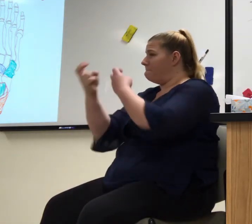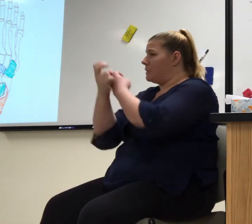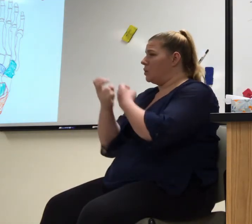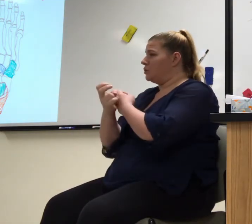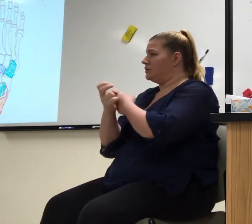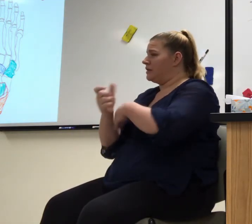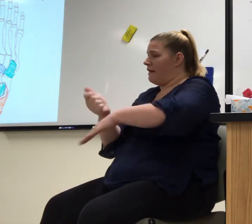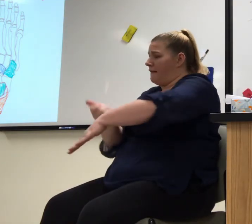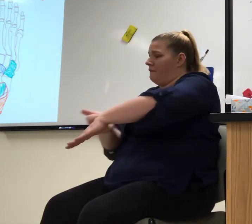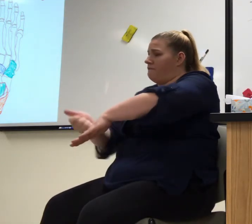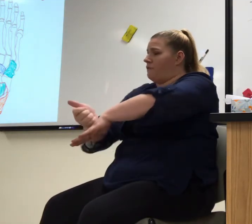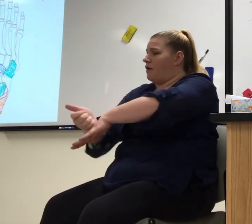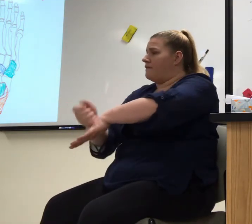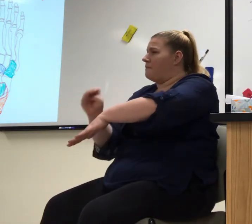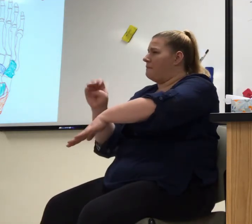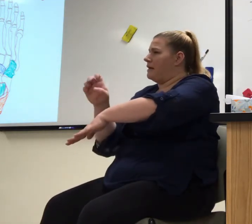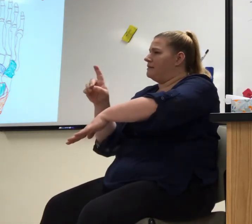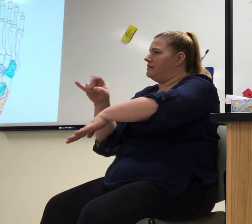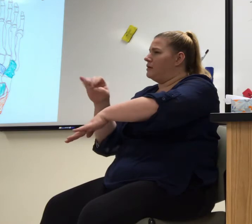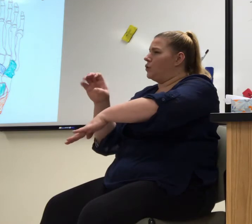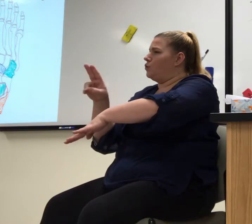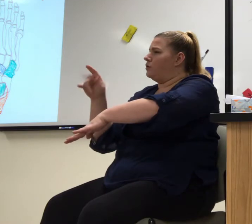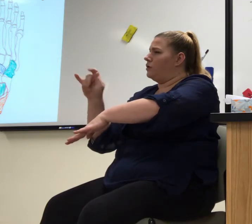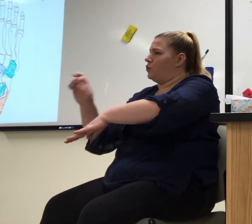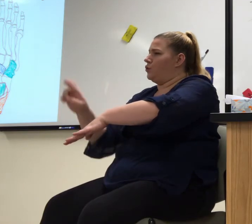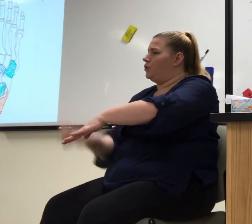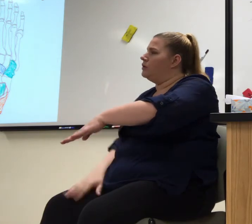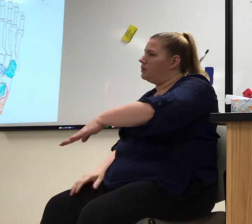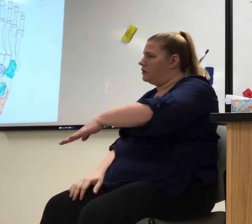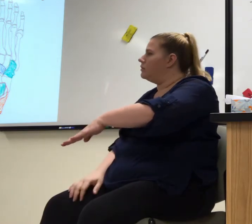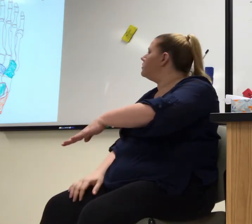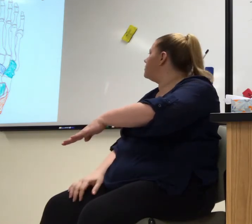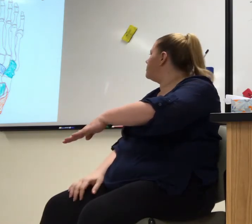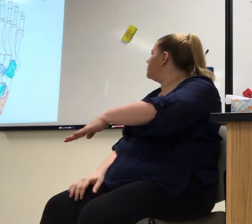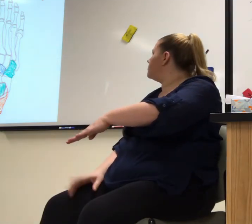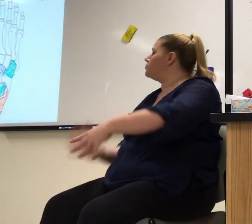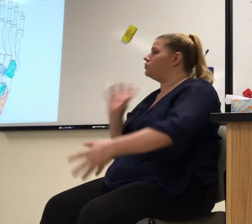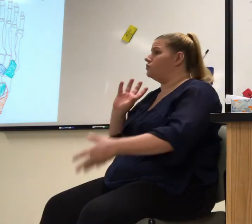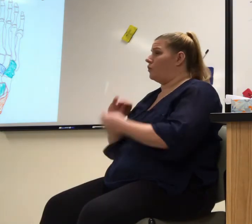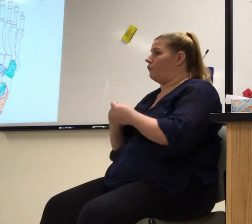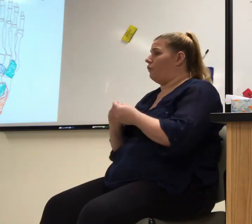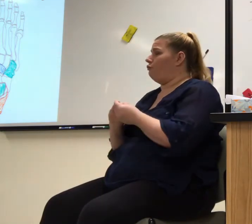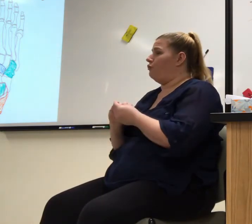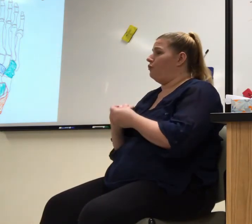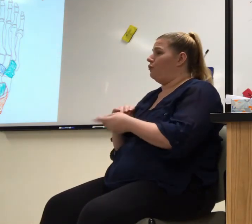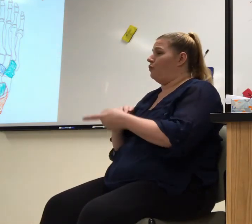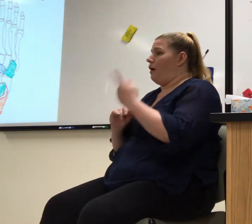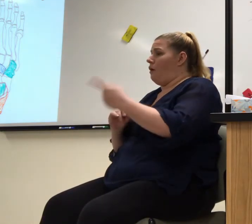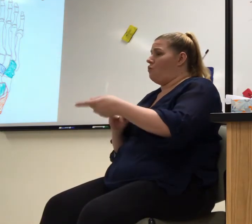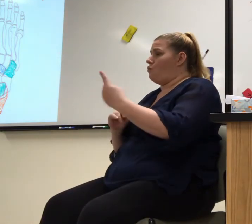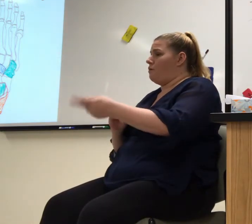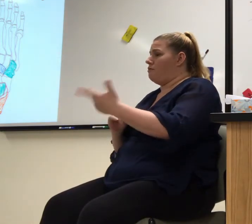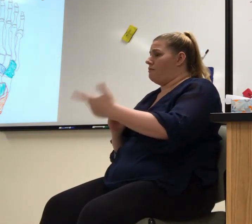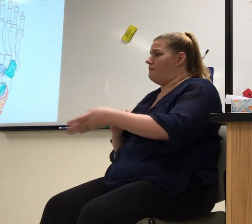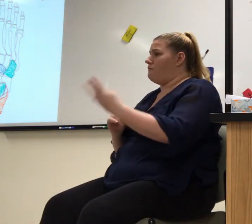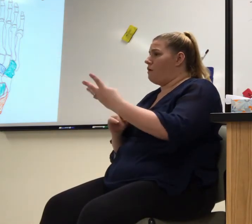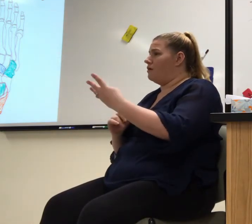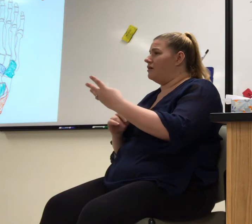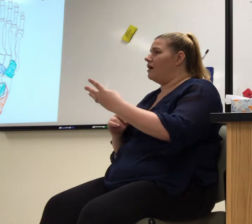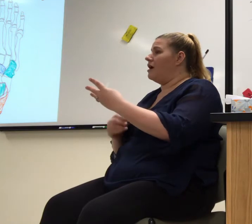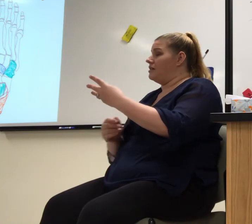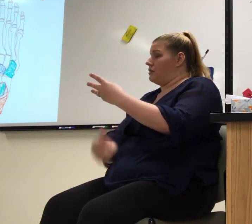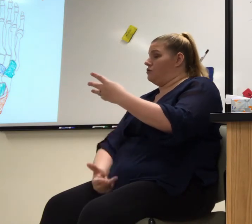navicular. So far we got 1, 2, 3, 4. And those final 3 are all